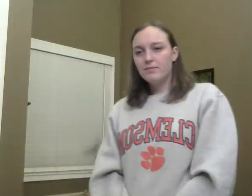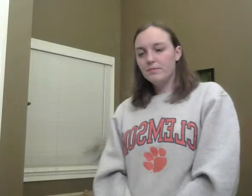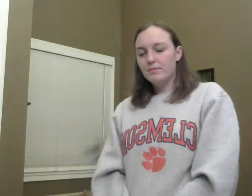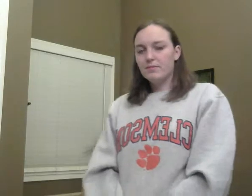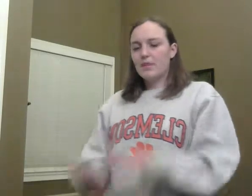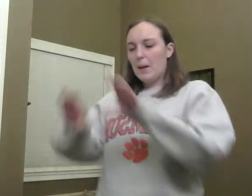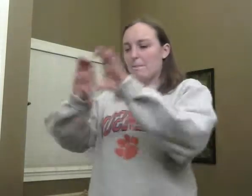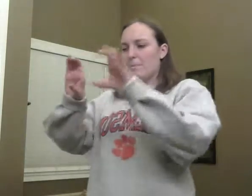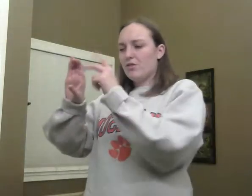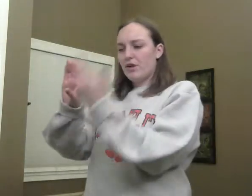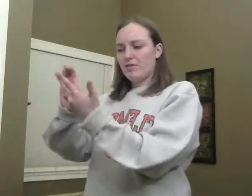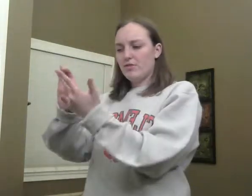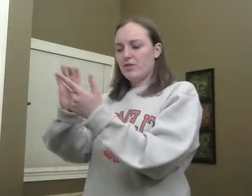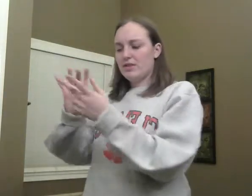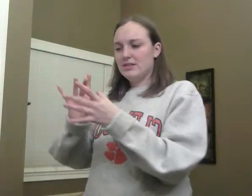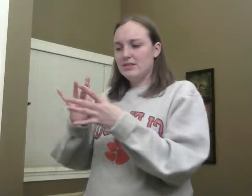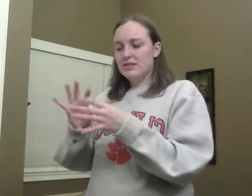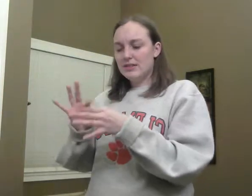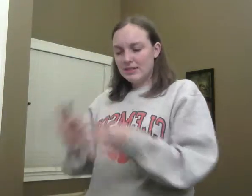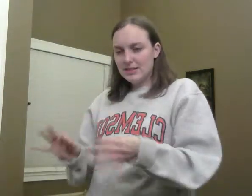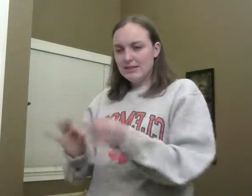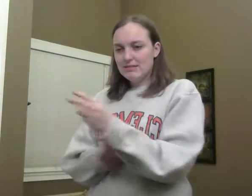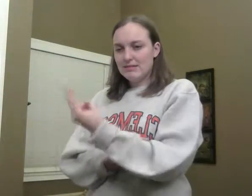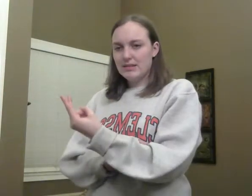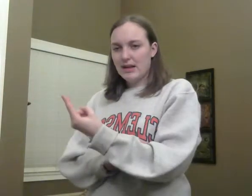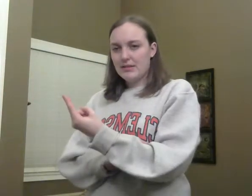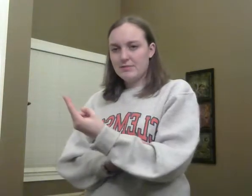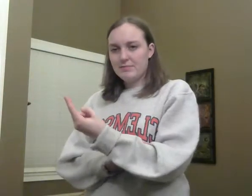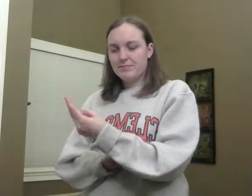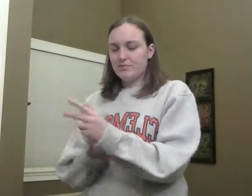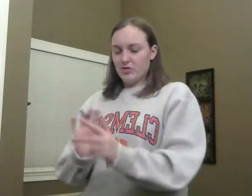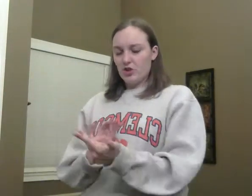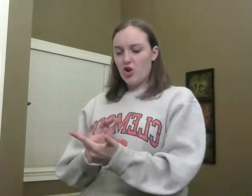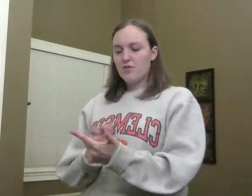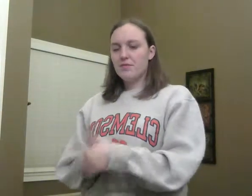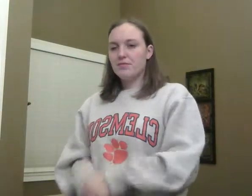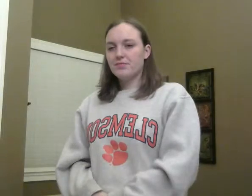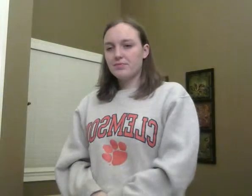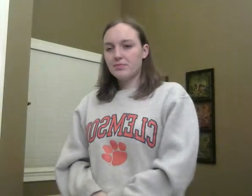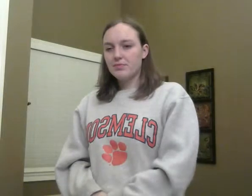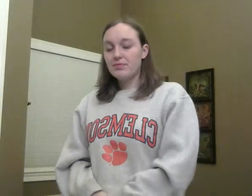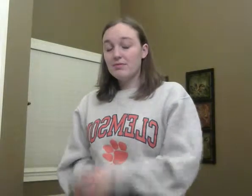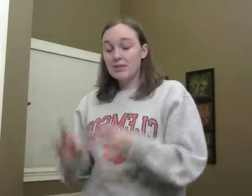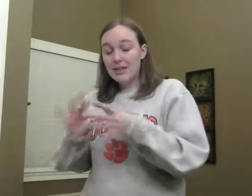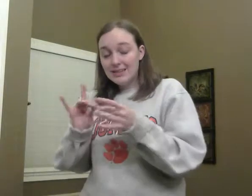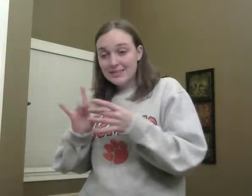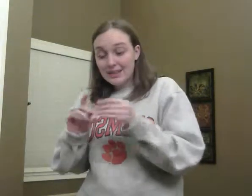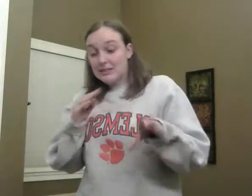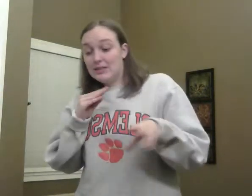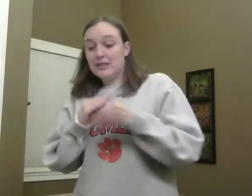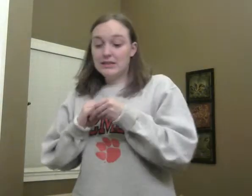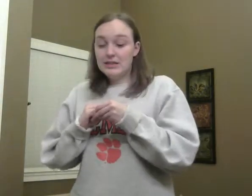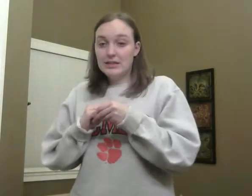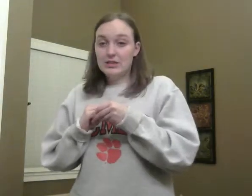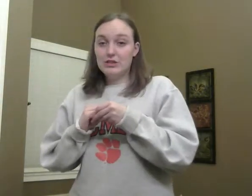Paragraph 3, second sentence, third sentence. Additionally, it says additionally, because they spend most